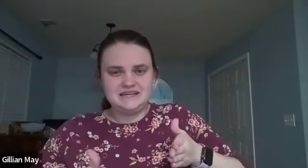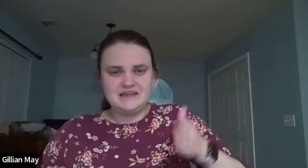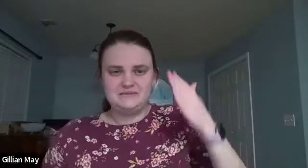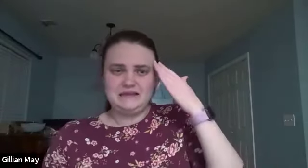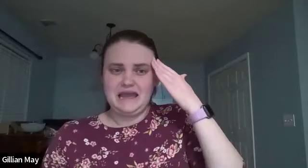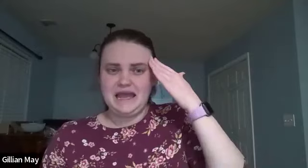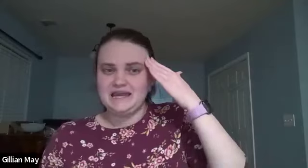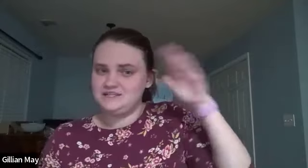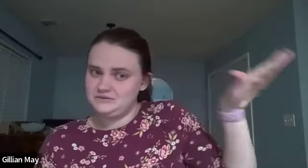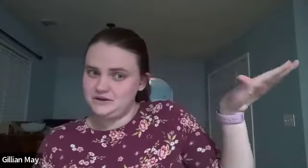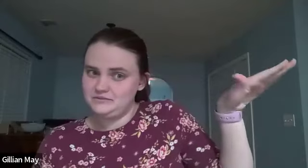and then be like, I don't know.